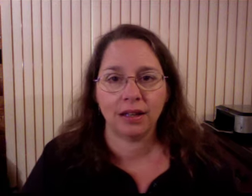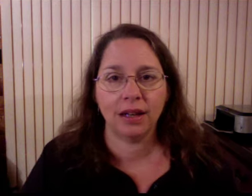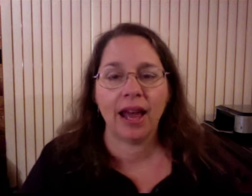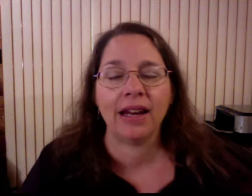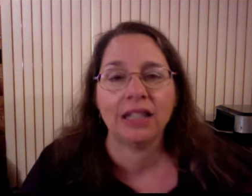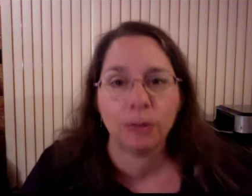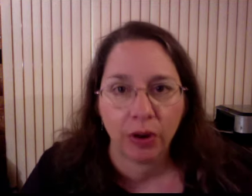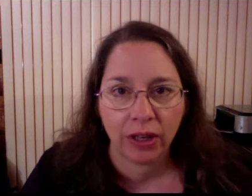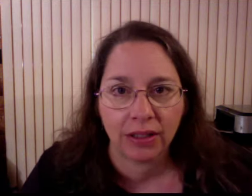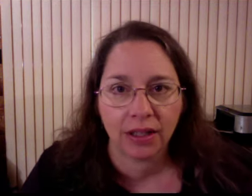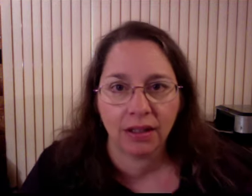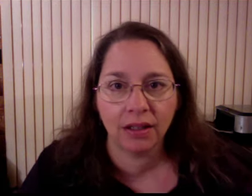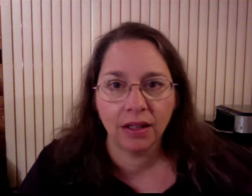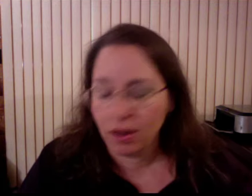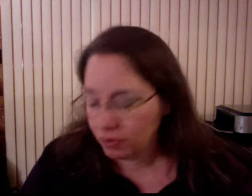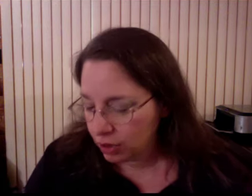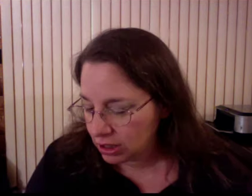and experience it for it to be